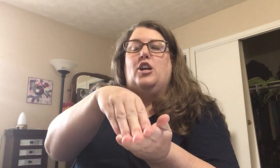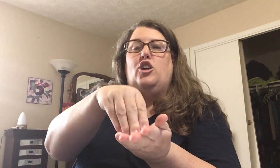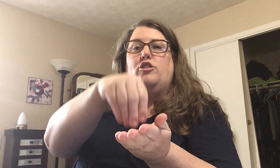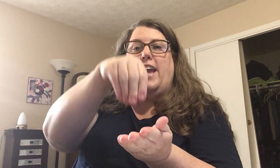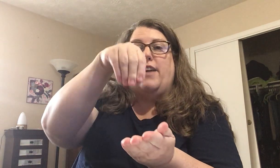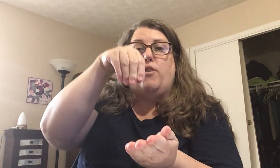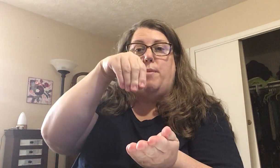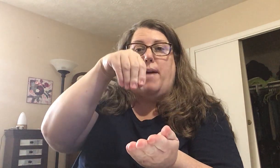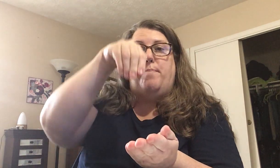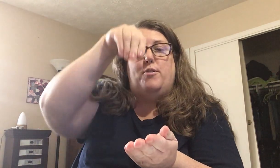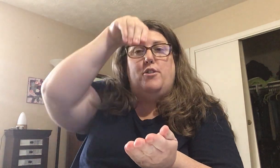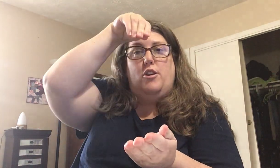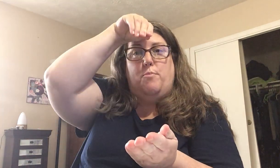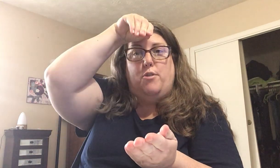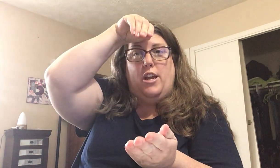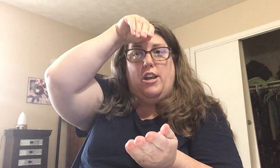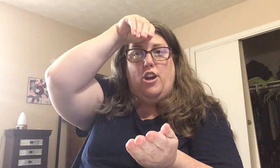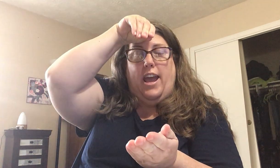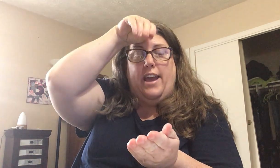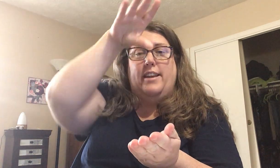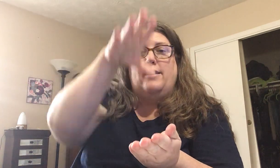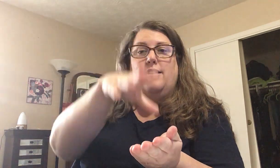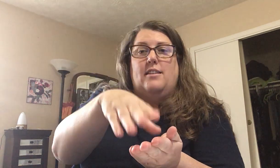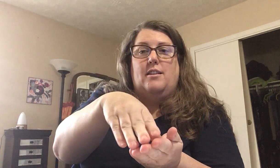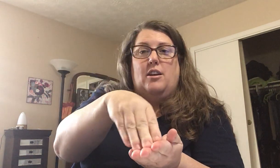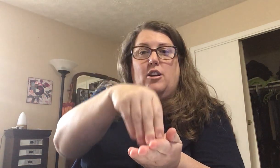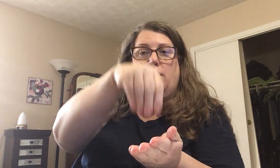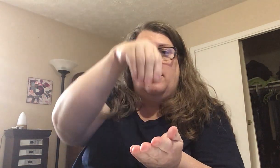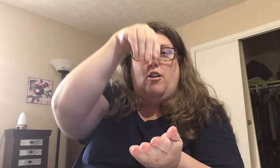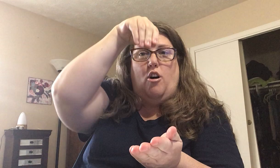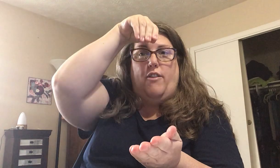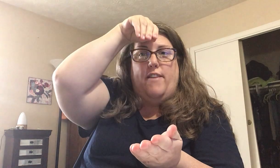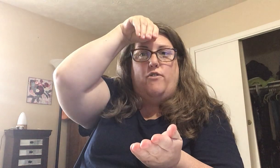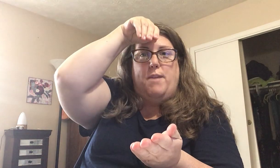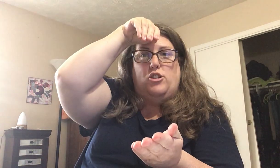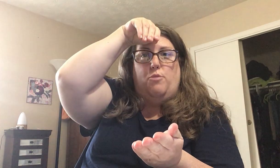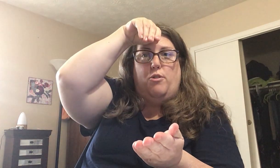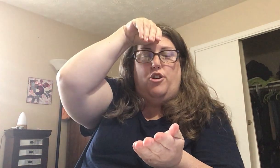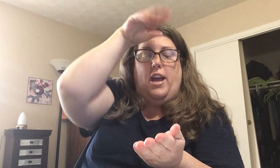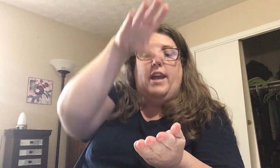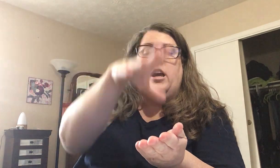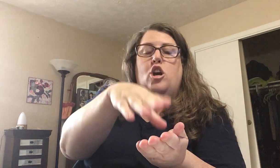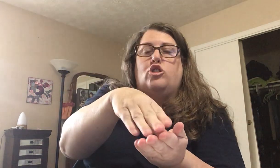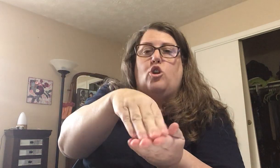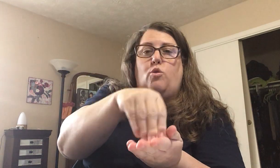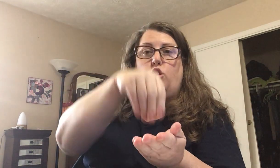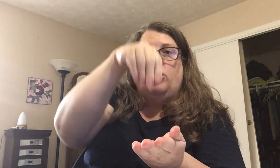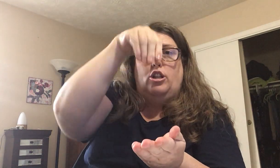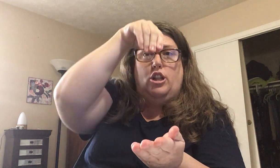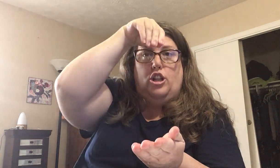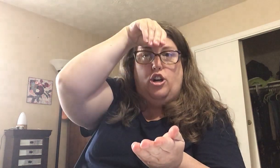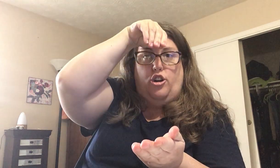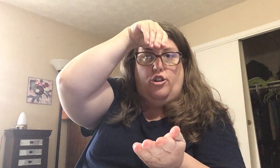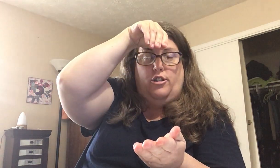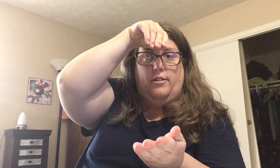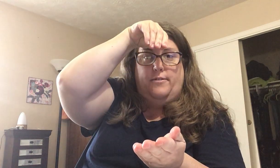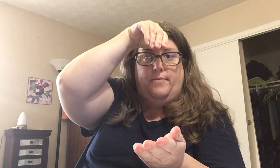You take it from the paper and you put it in your head. All that information you put in your head. So you learn.